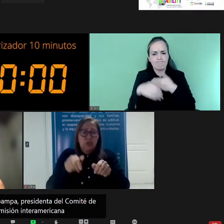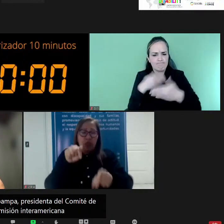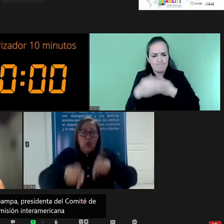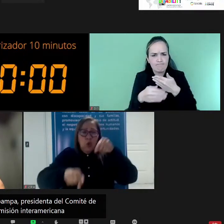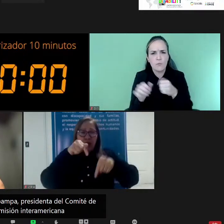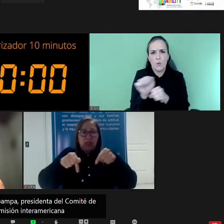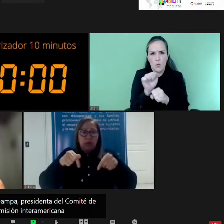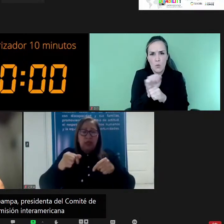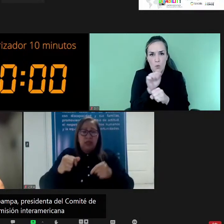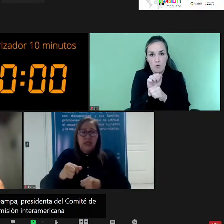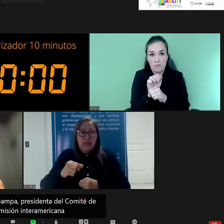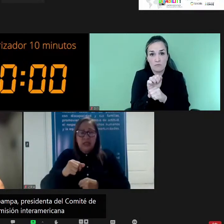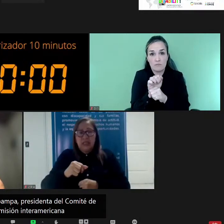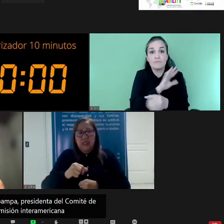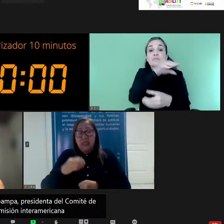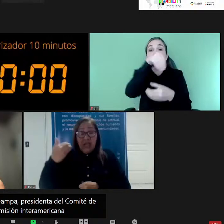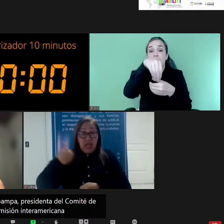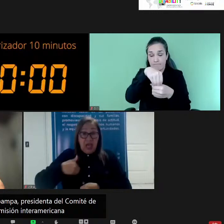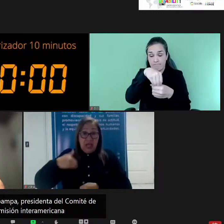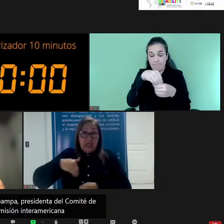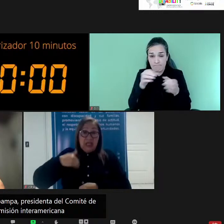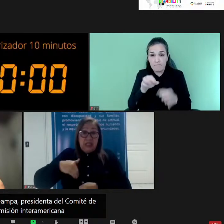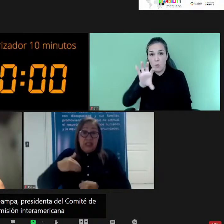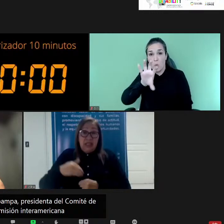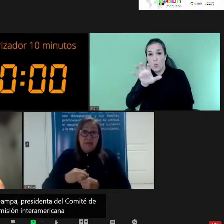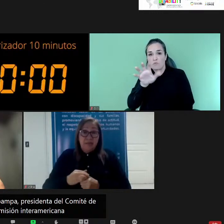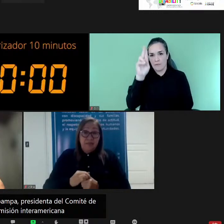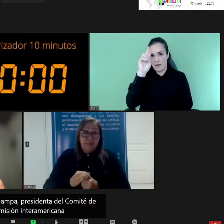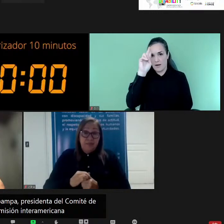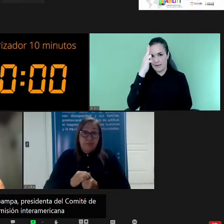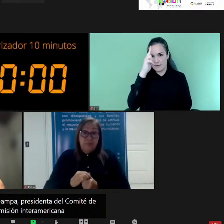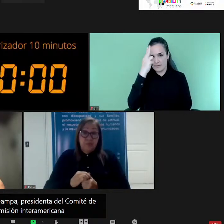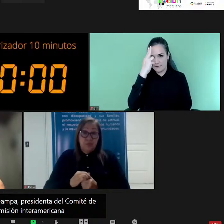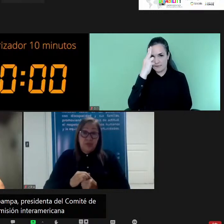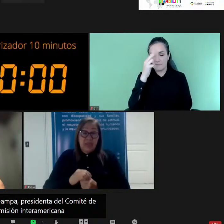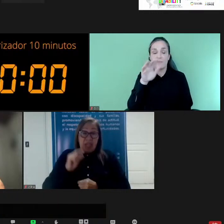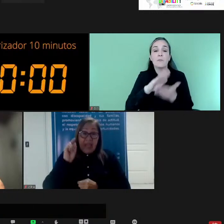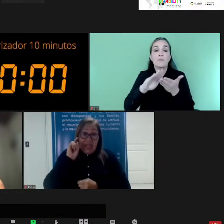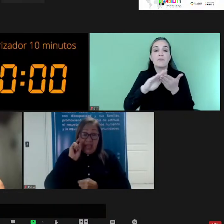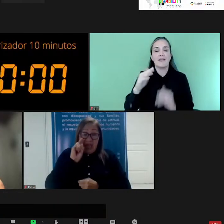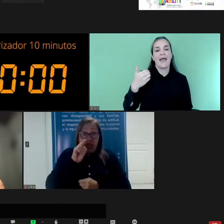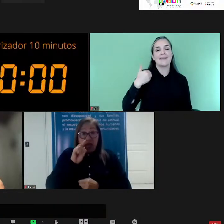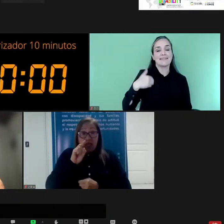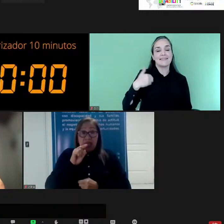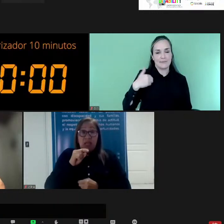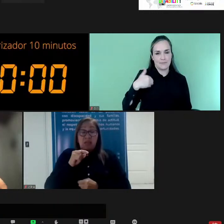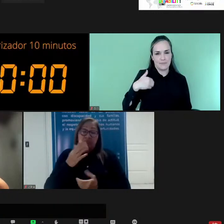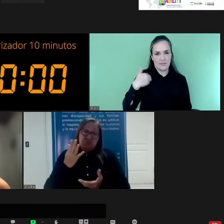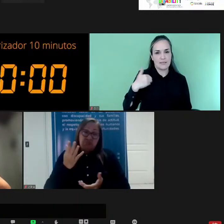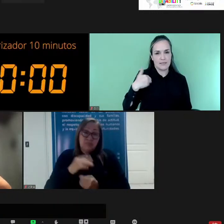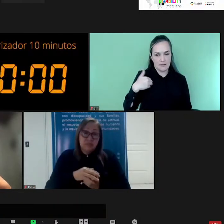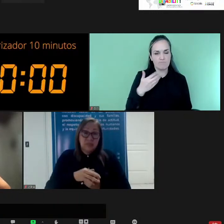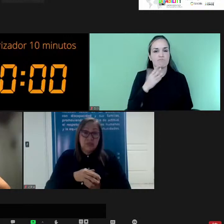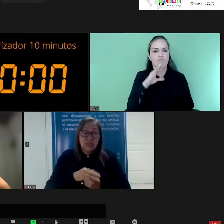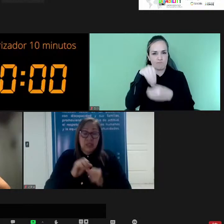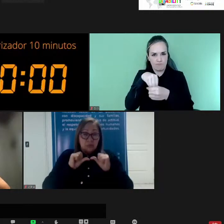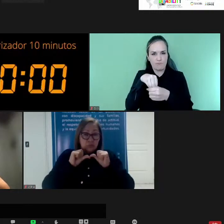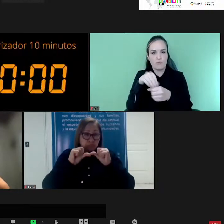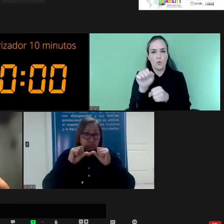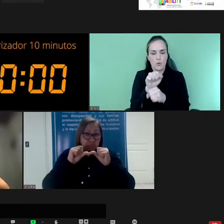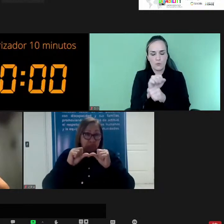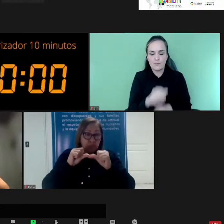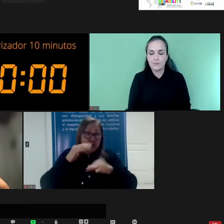integration of persons with disabilities of the republic of argentina she is